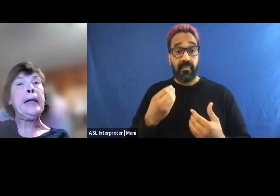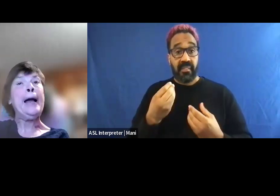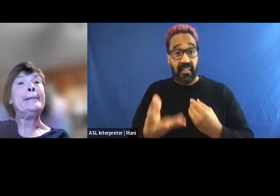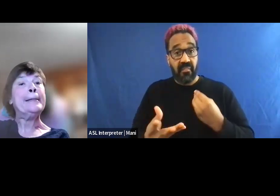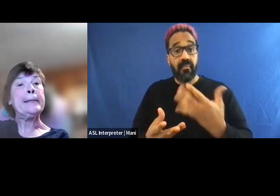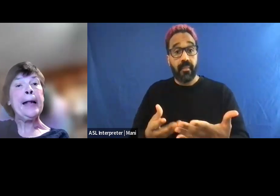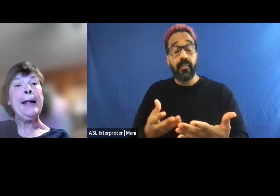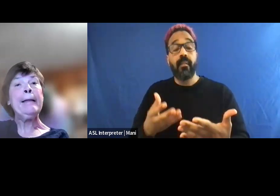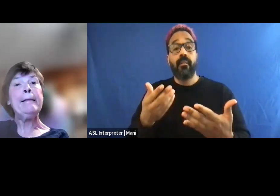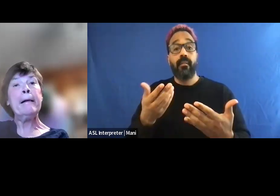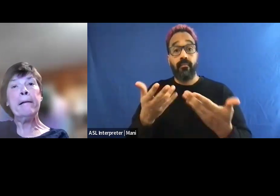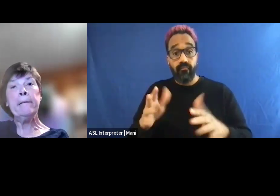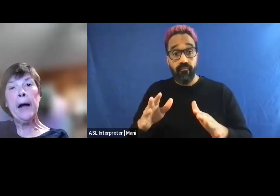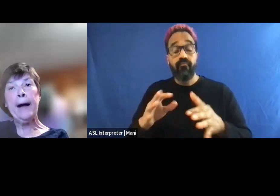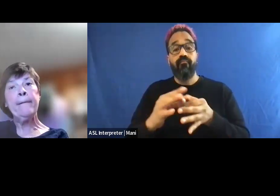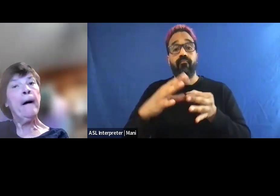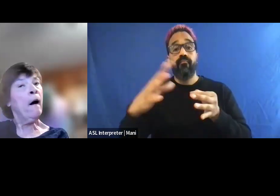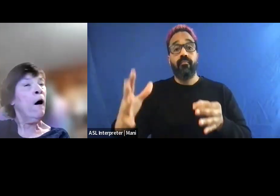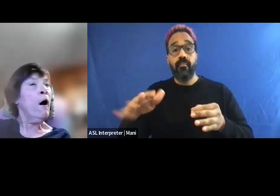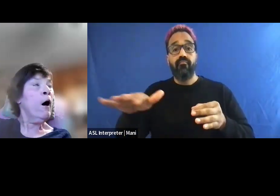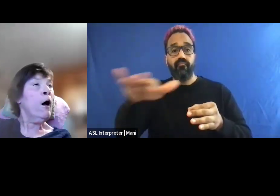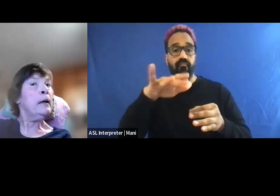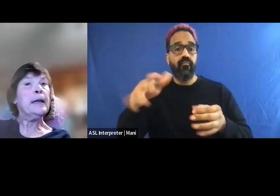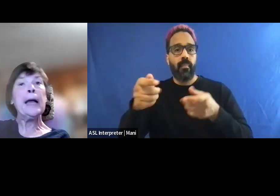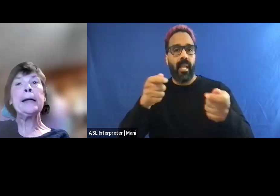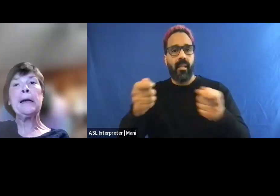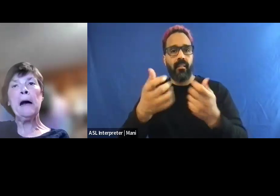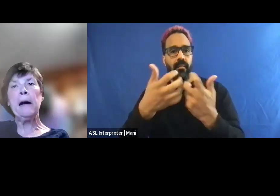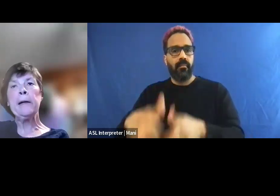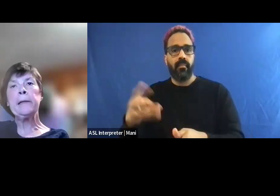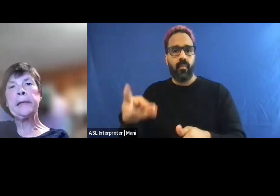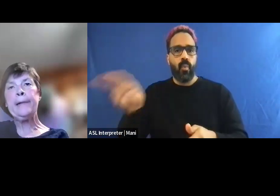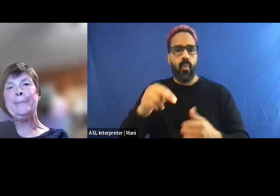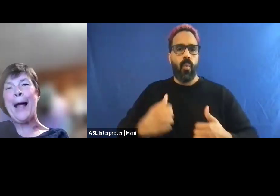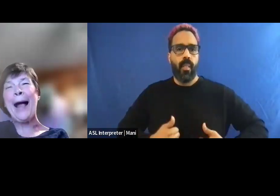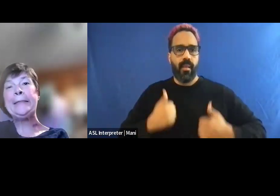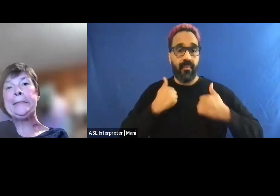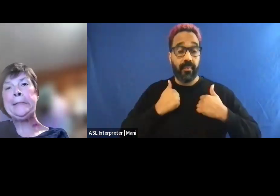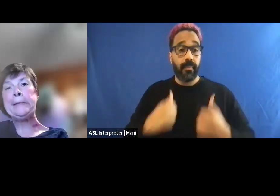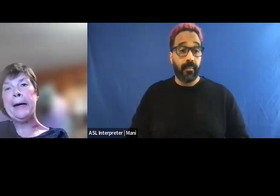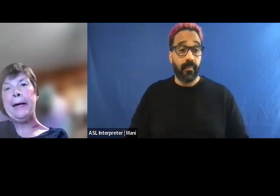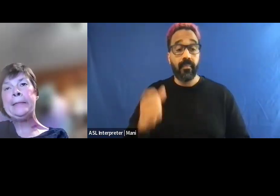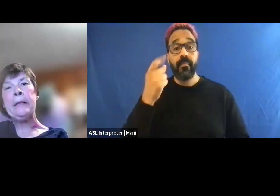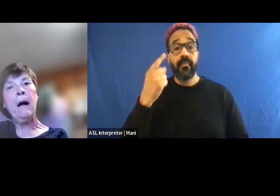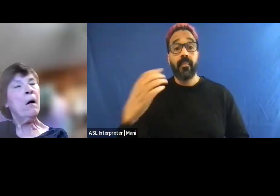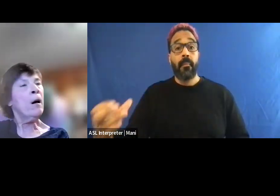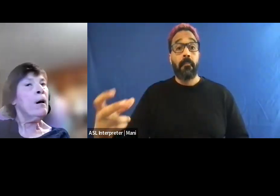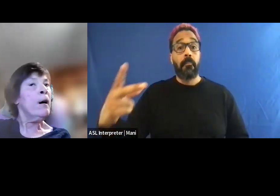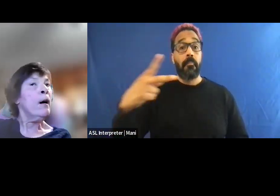to navigate their own life. They can always come back to